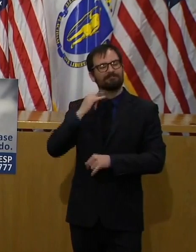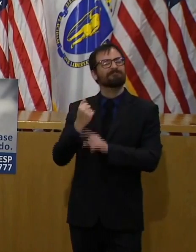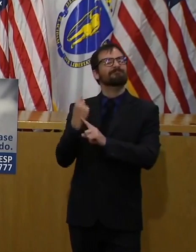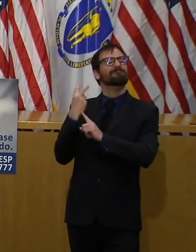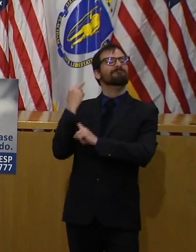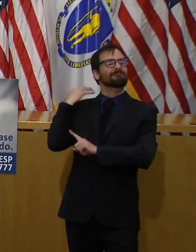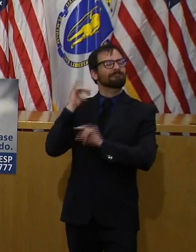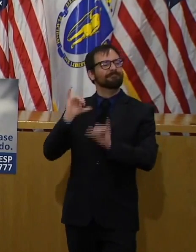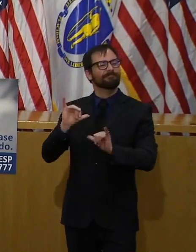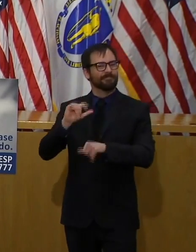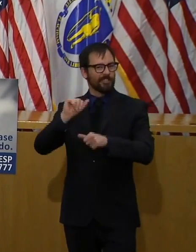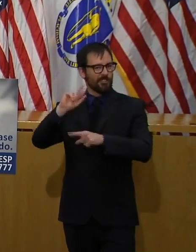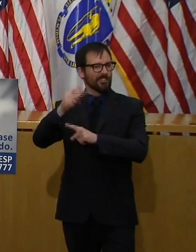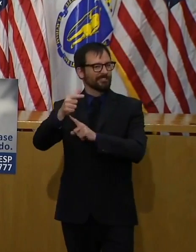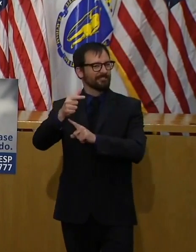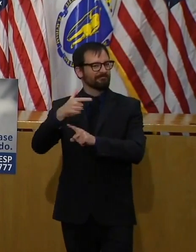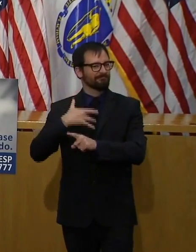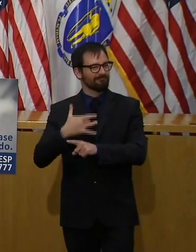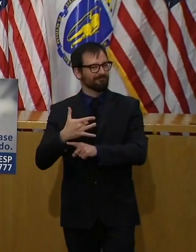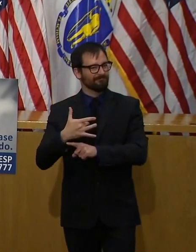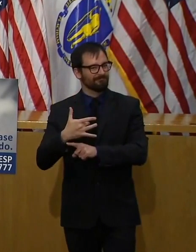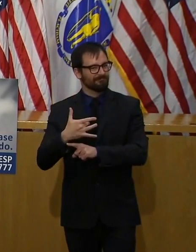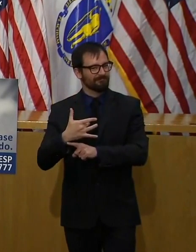any closer to seeing pro sports?